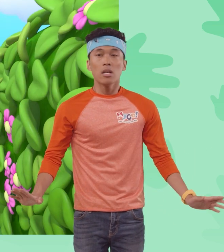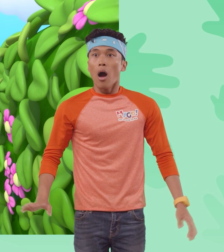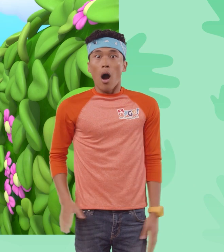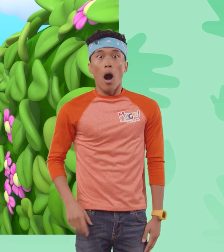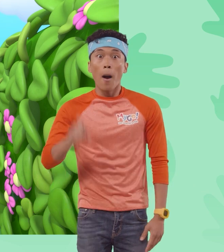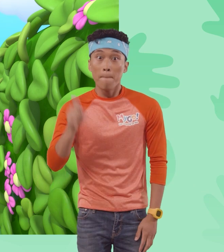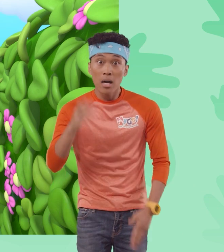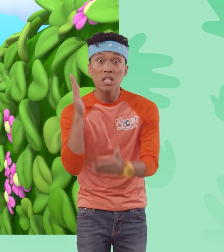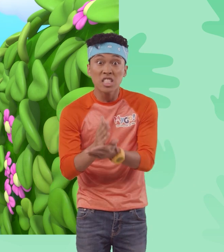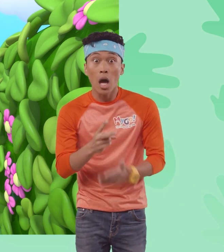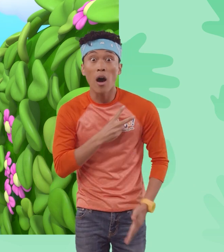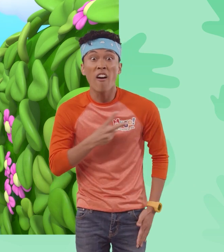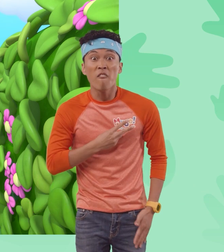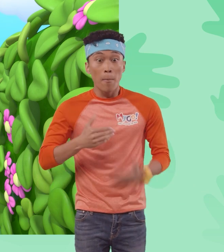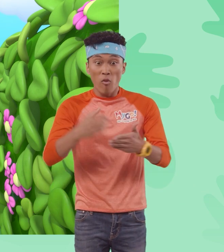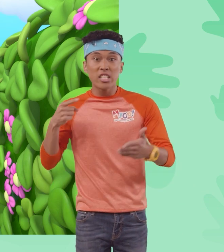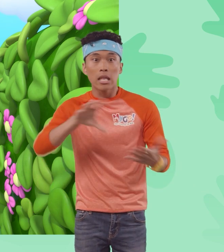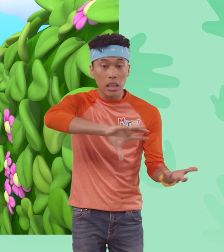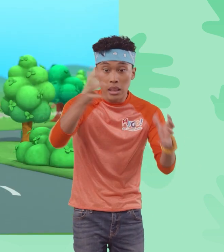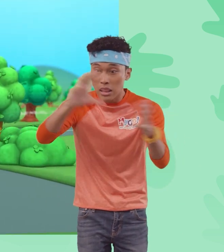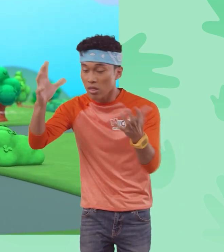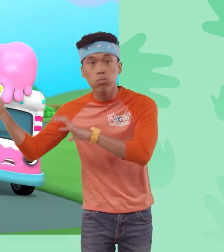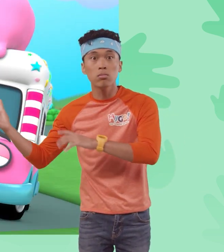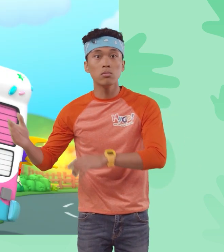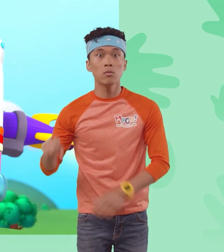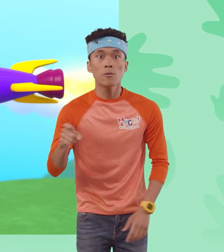stop Vicky before she causes any more damage.